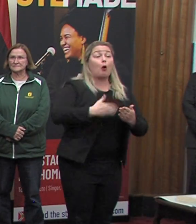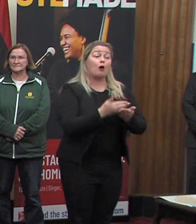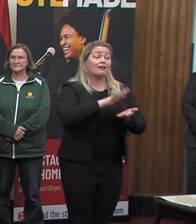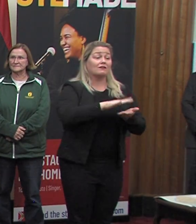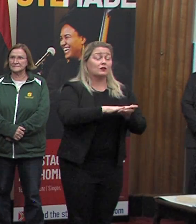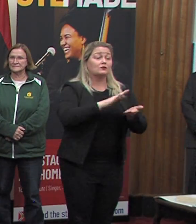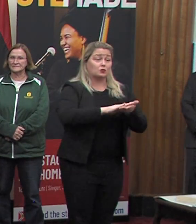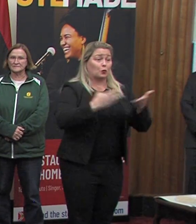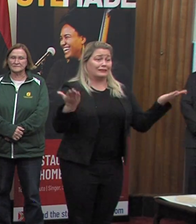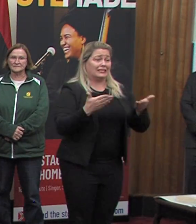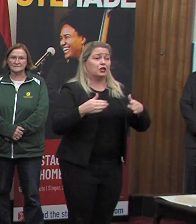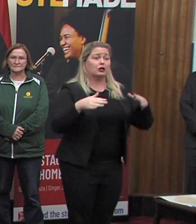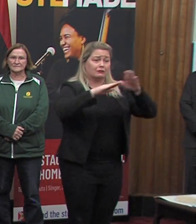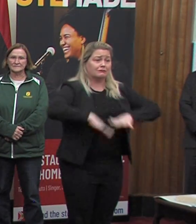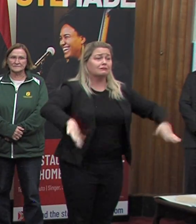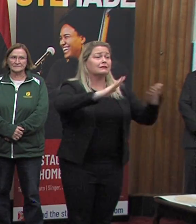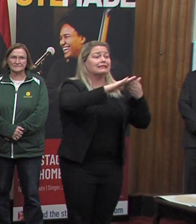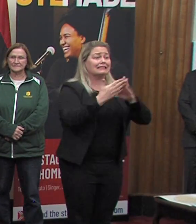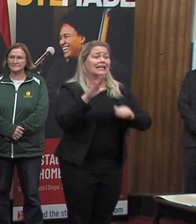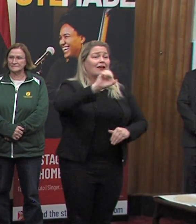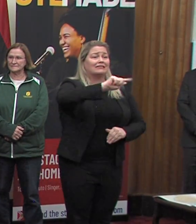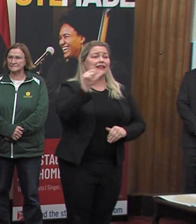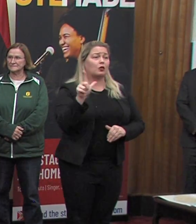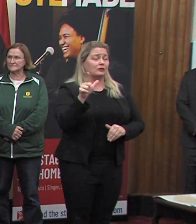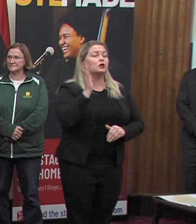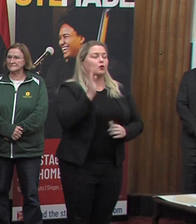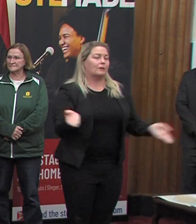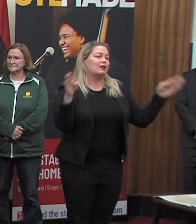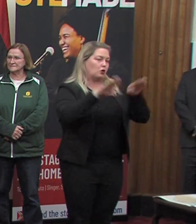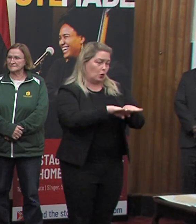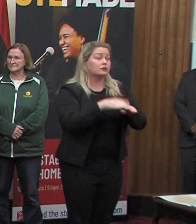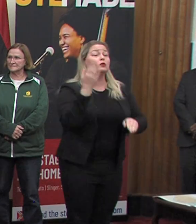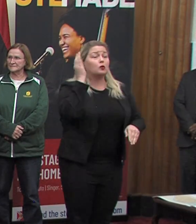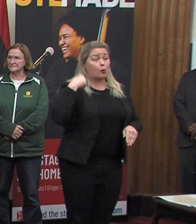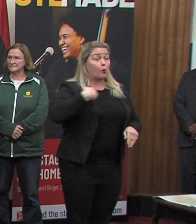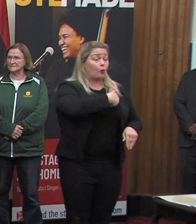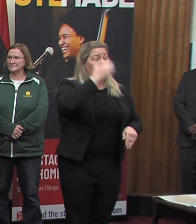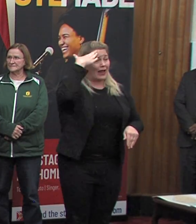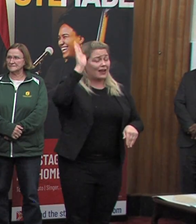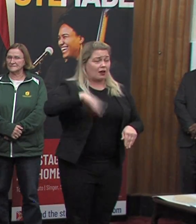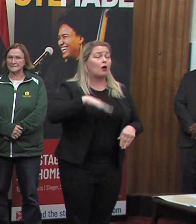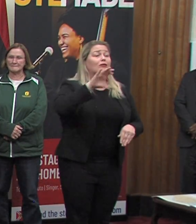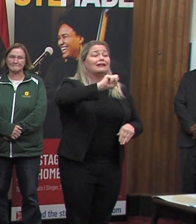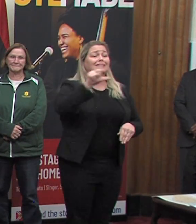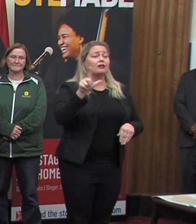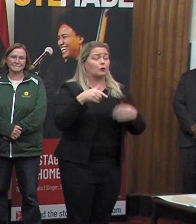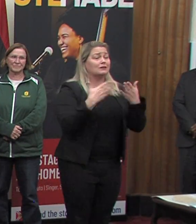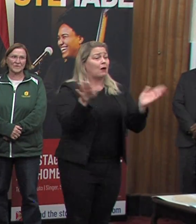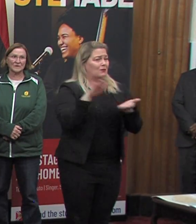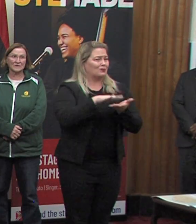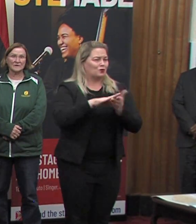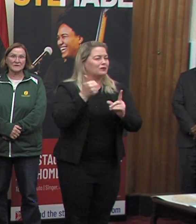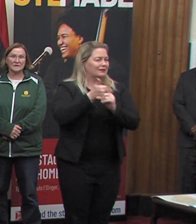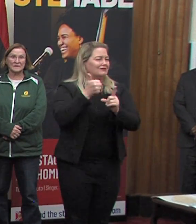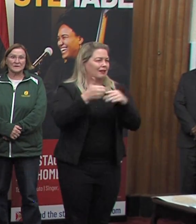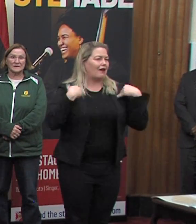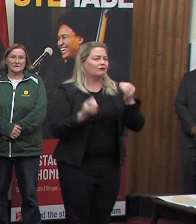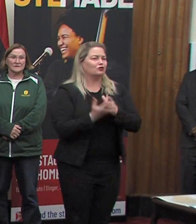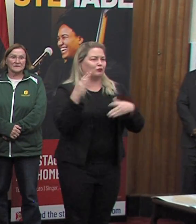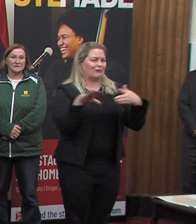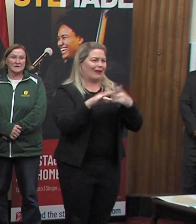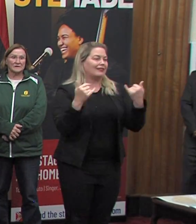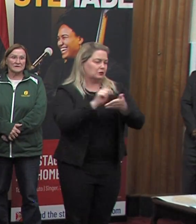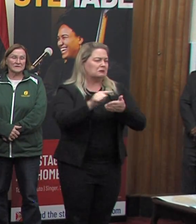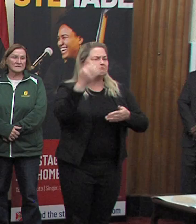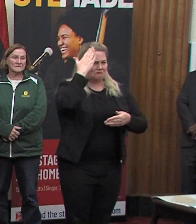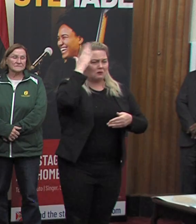Louis will be closed. We do know that St. Louis Public Schools is on spring break this week, but we have with